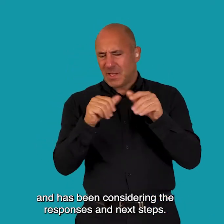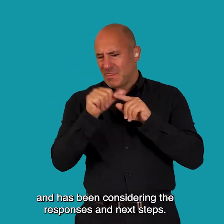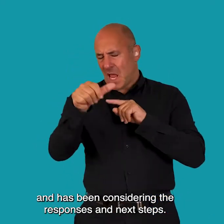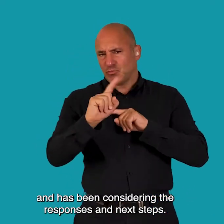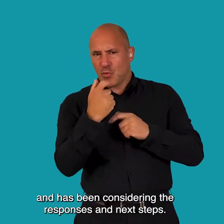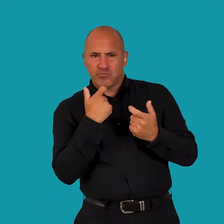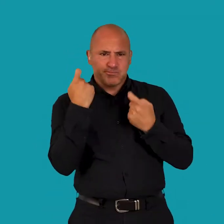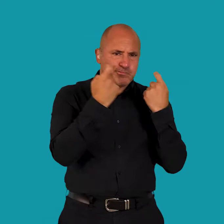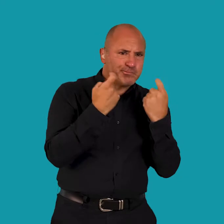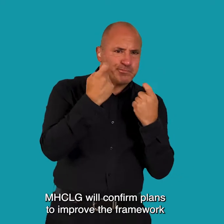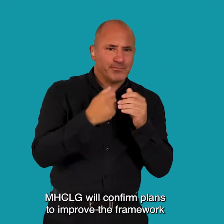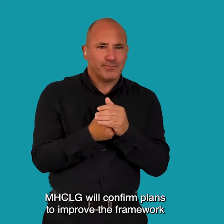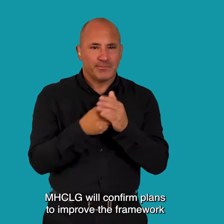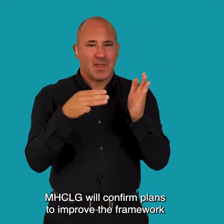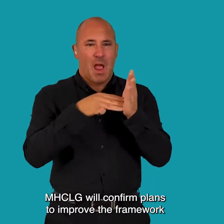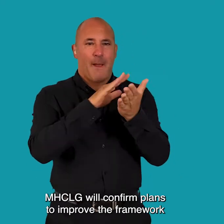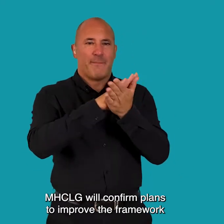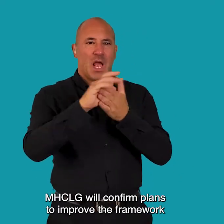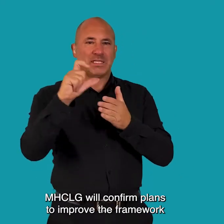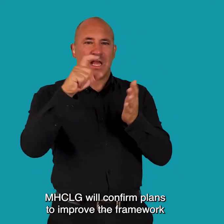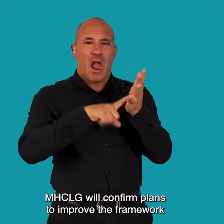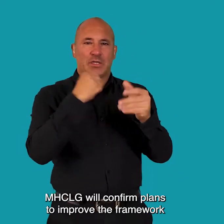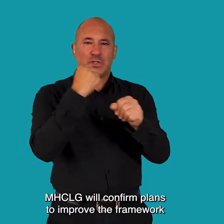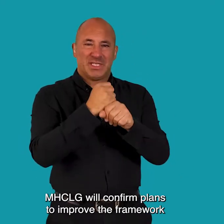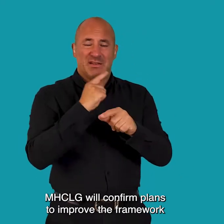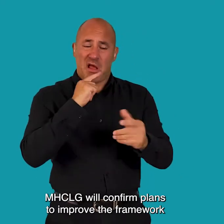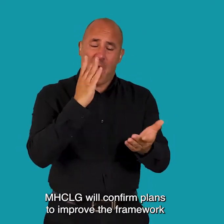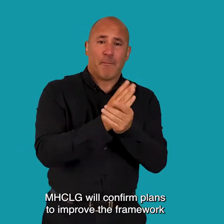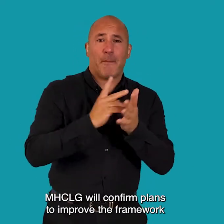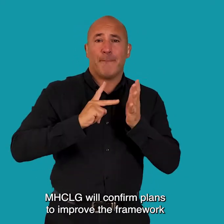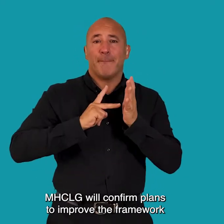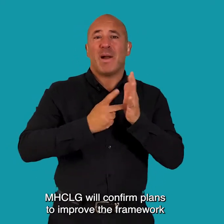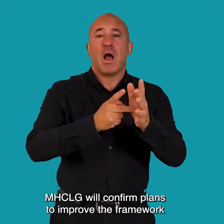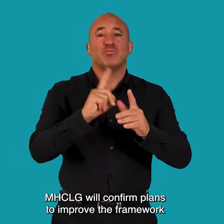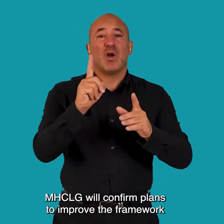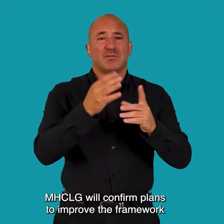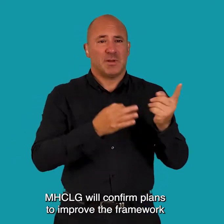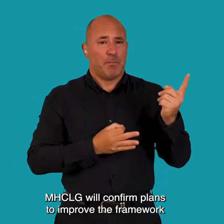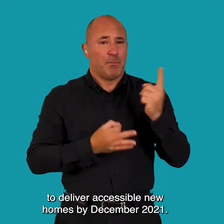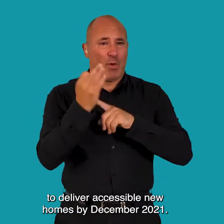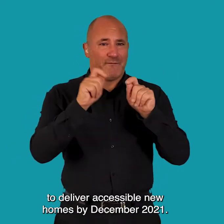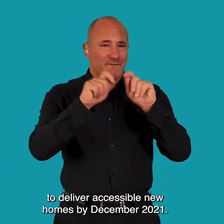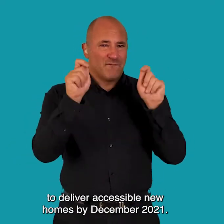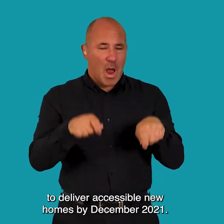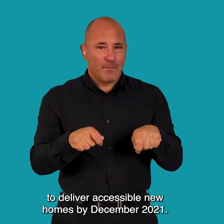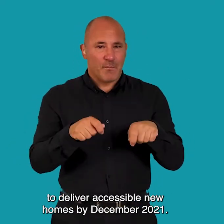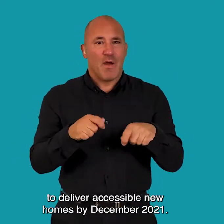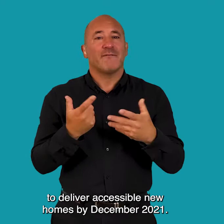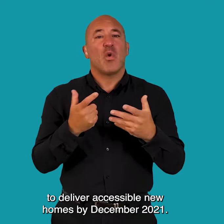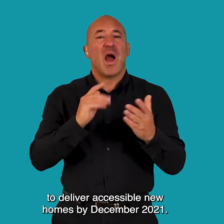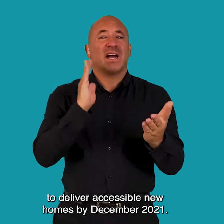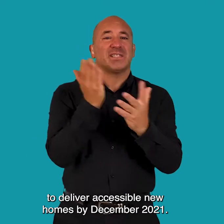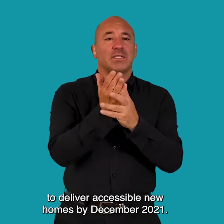steps. MHCLG will confirm plans to improve the framework to deliver accessible new homes